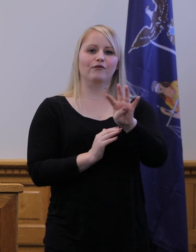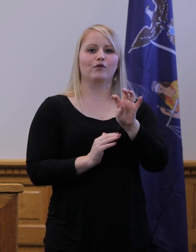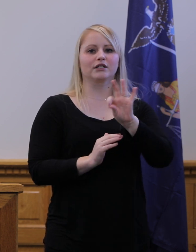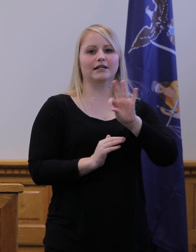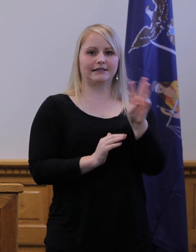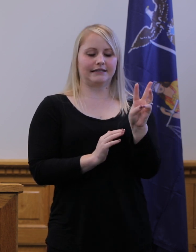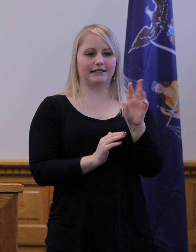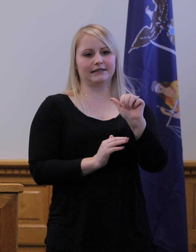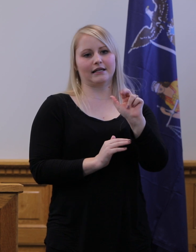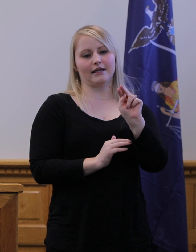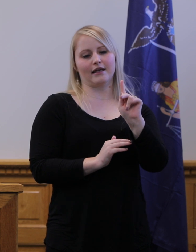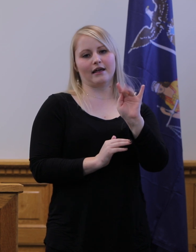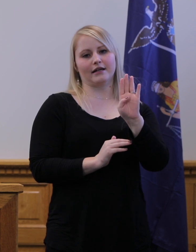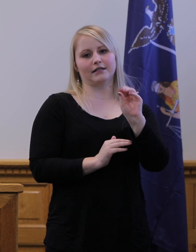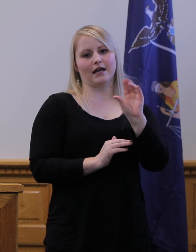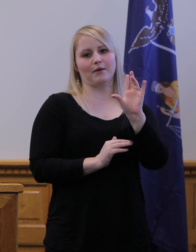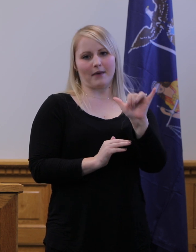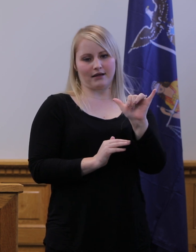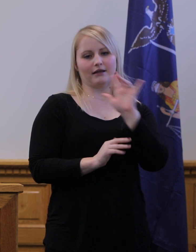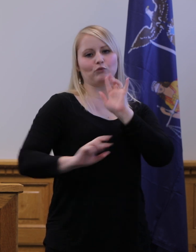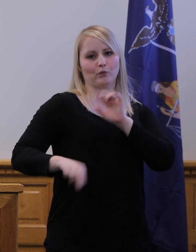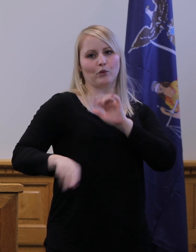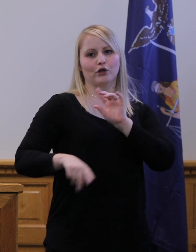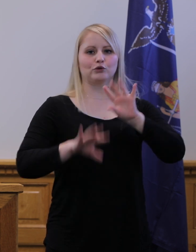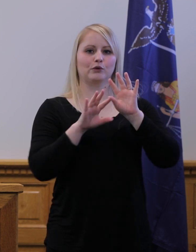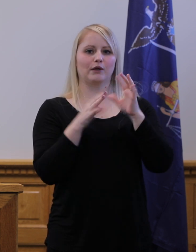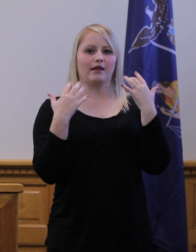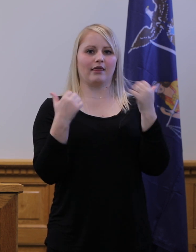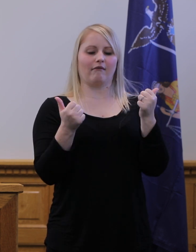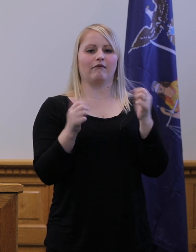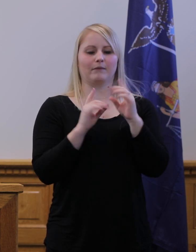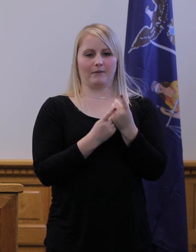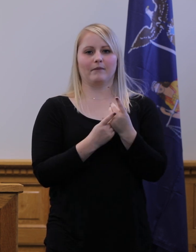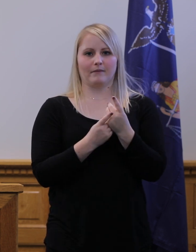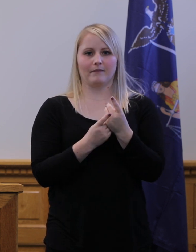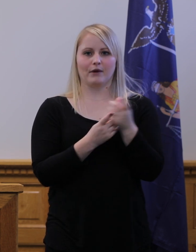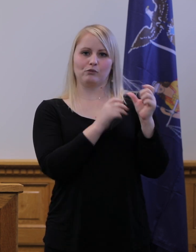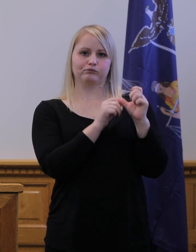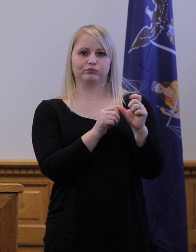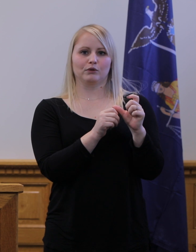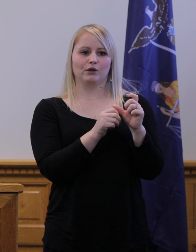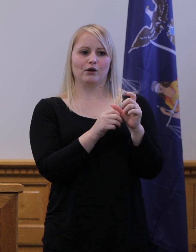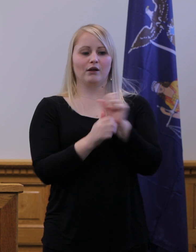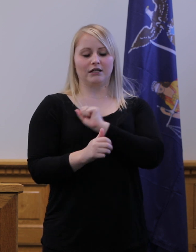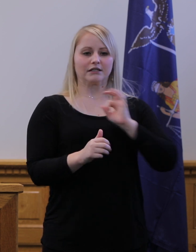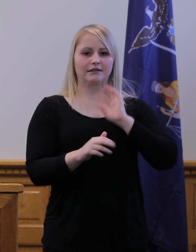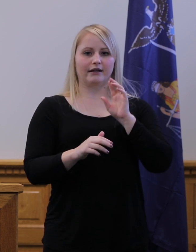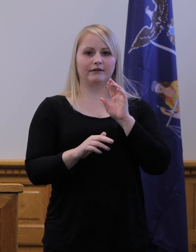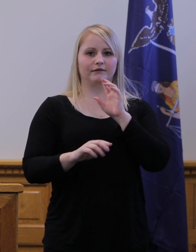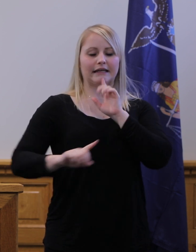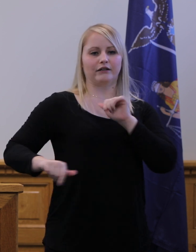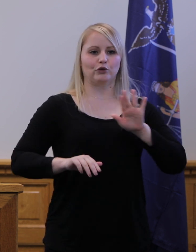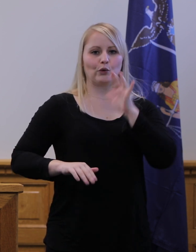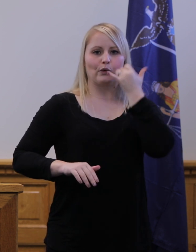3,496 antibody test results have been reported to the County Health Department. We continue to staff our COVID-19 hotline